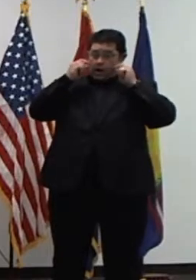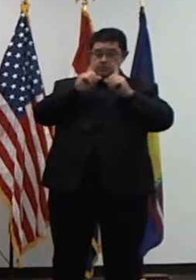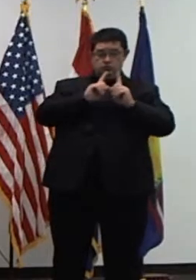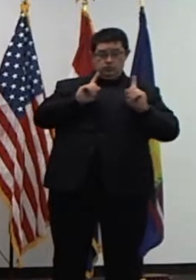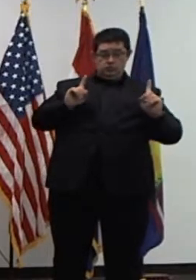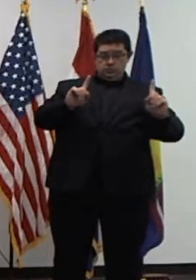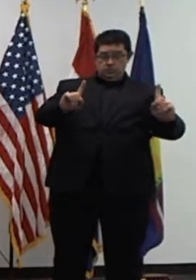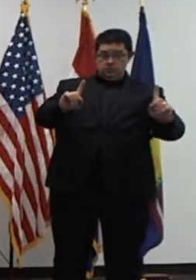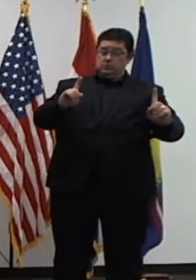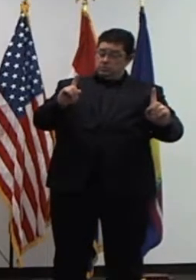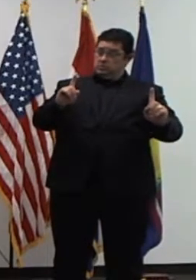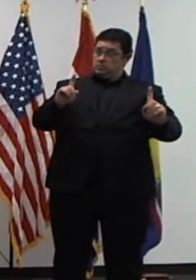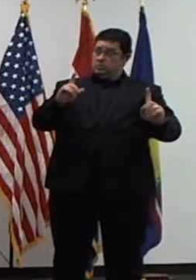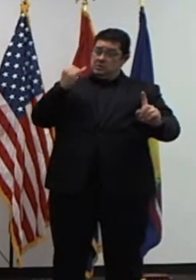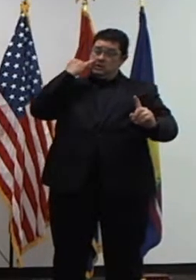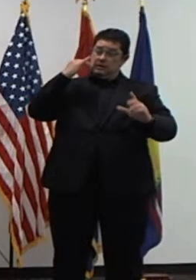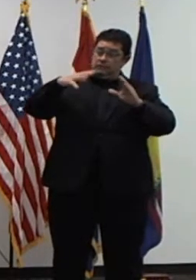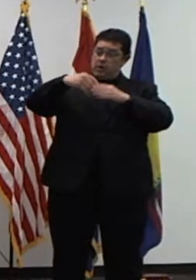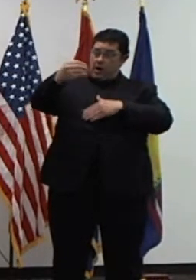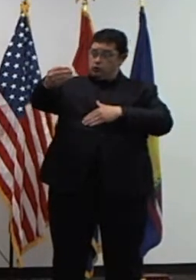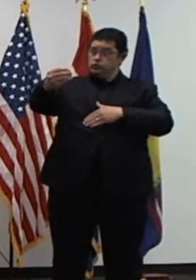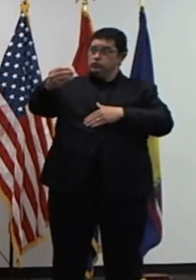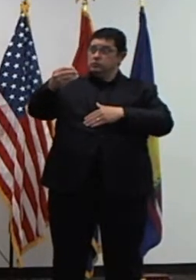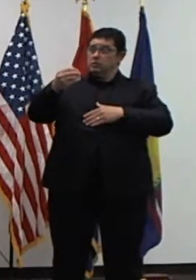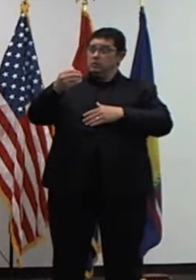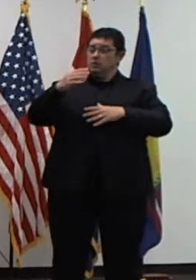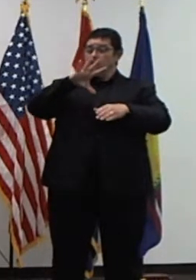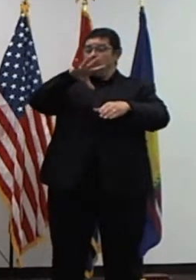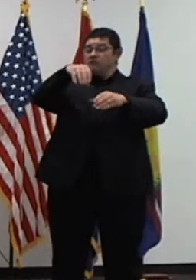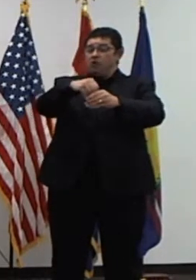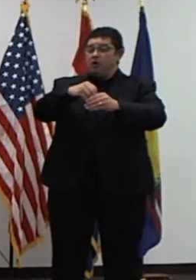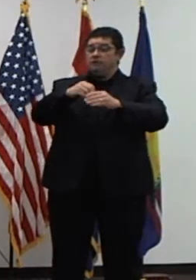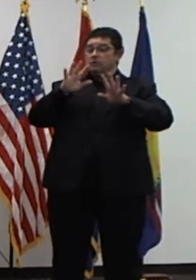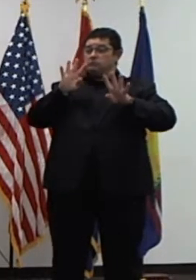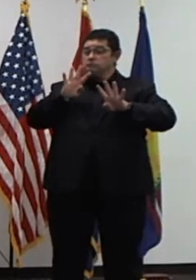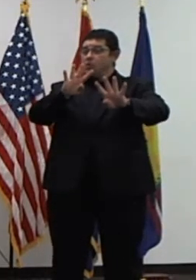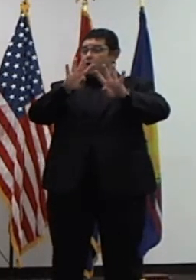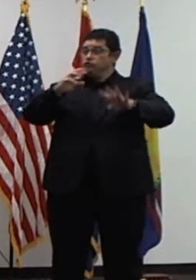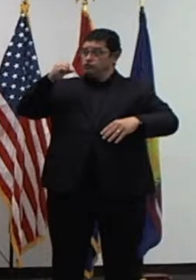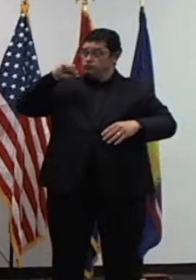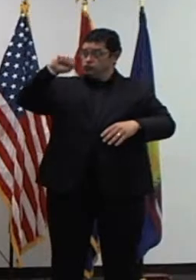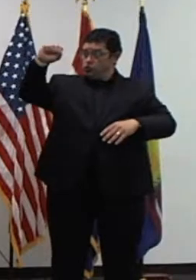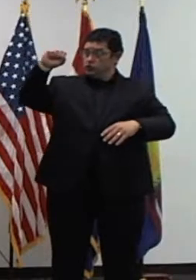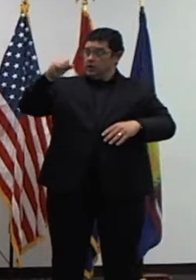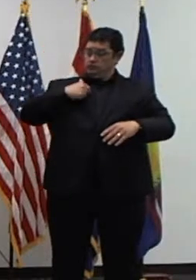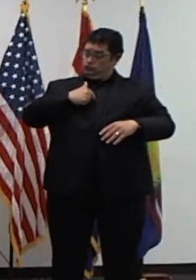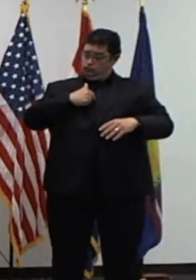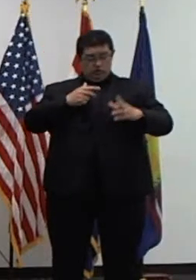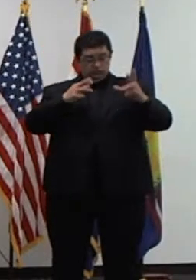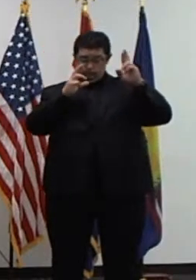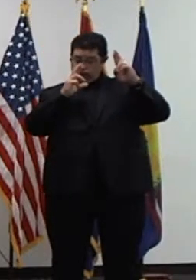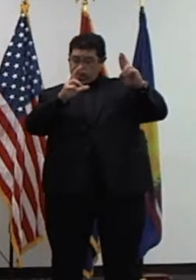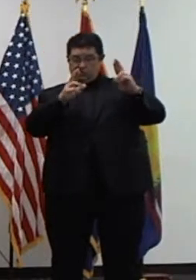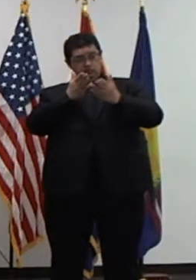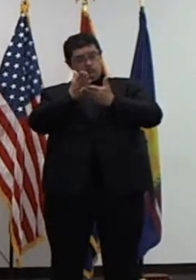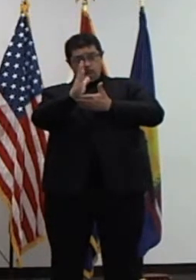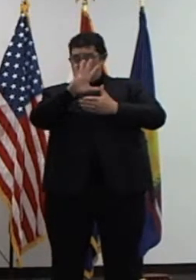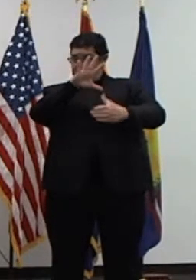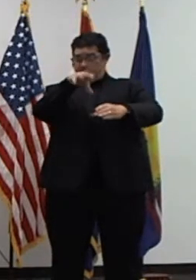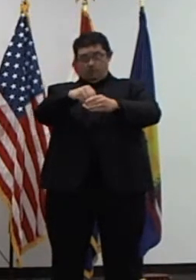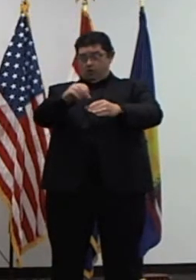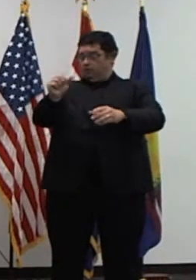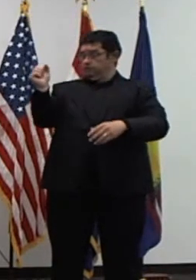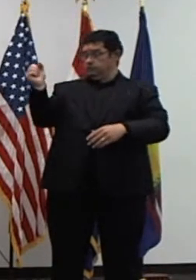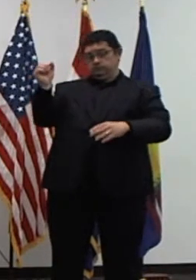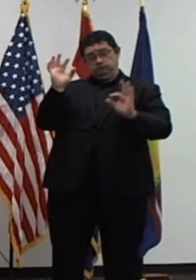stuff seriously. If you're out involved in a march or protest, we definitely respect your right to be involved in that. Yesterday